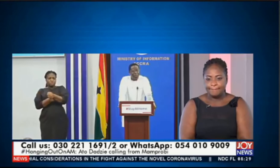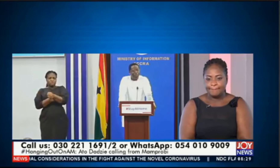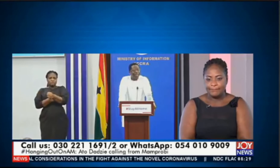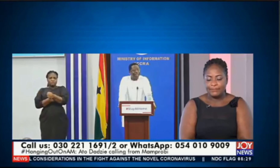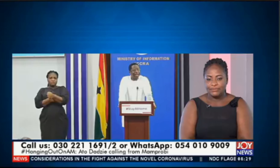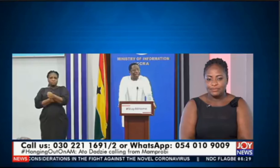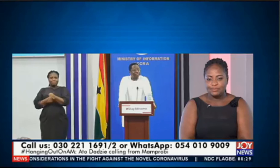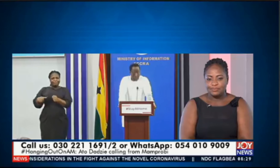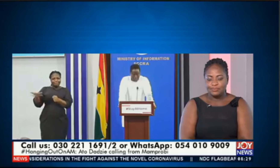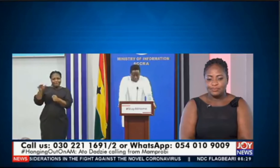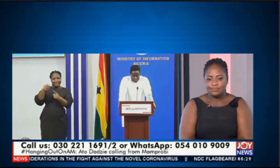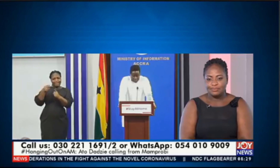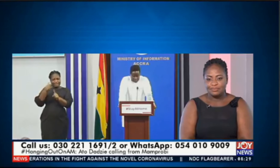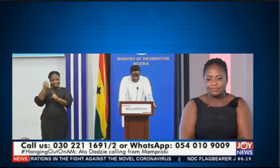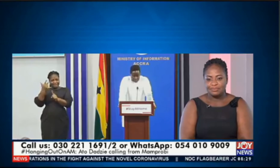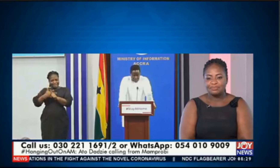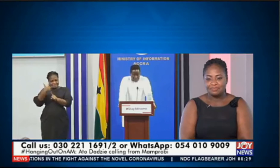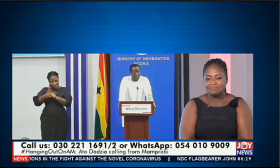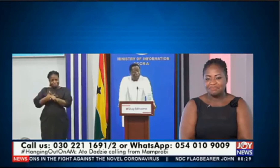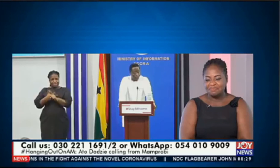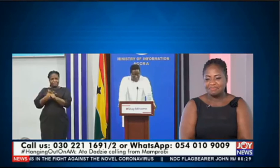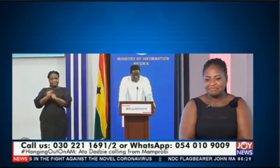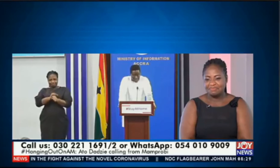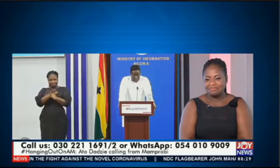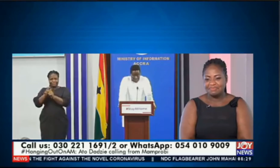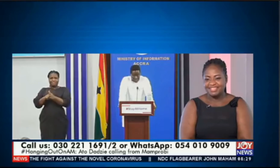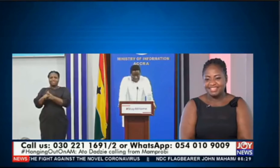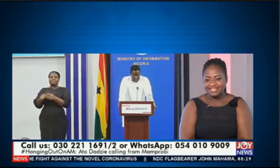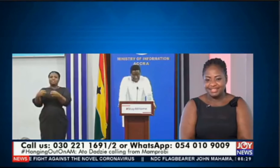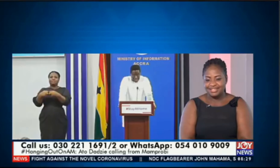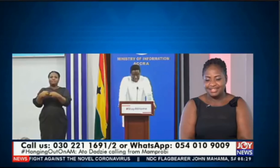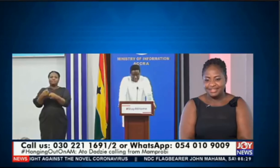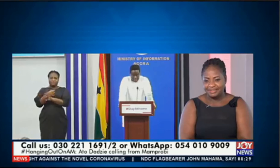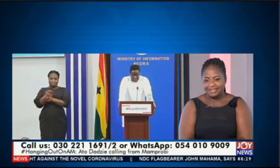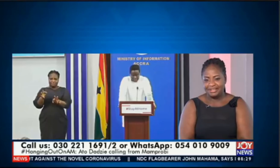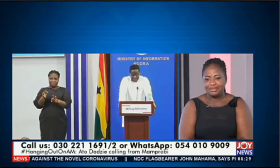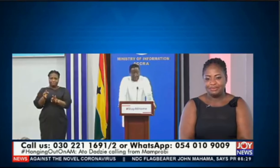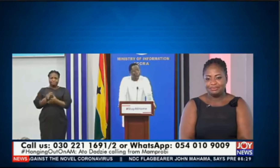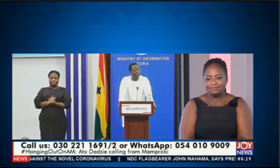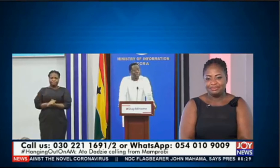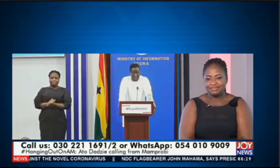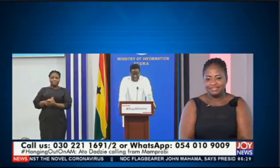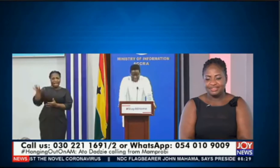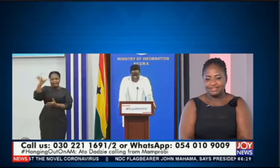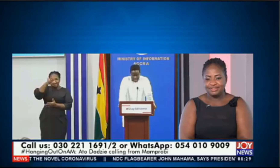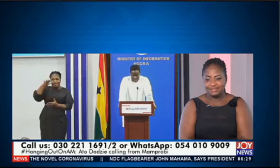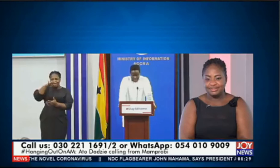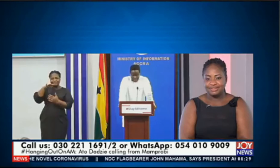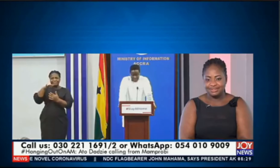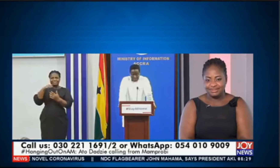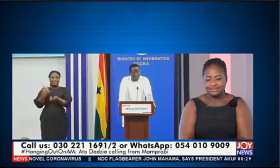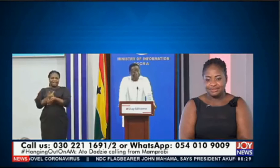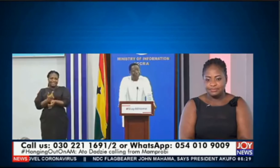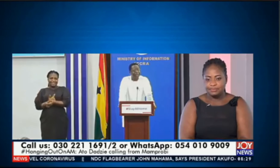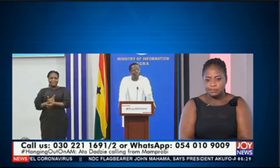information. So Love, I love your passion and your commitment to what you do. And it's an inspiration for